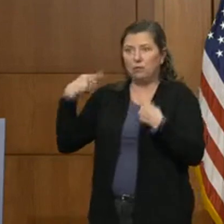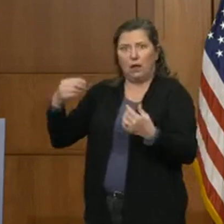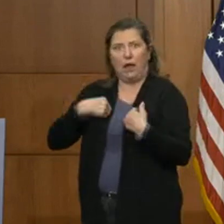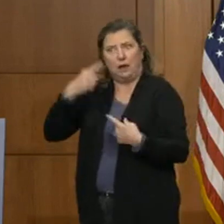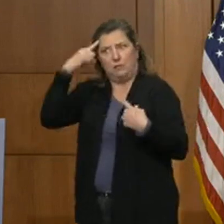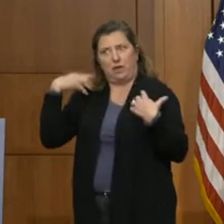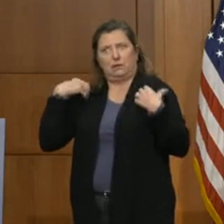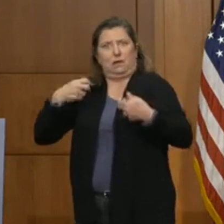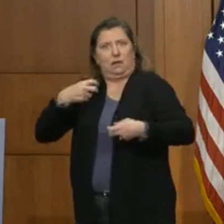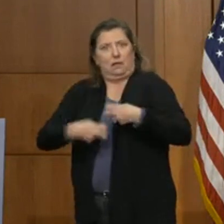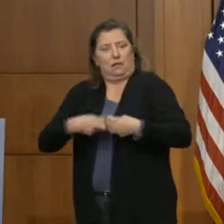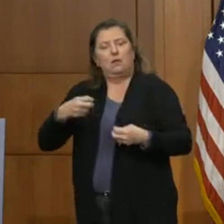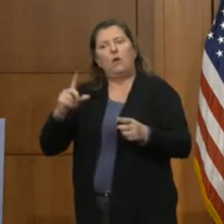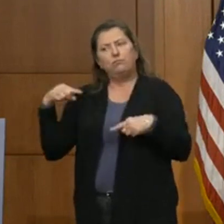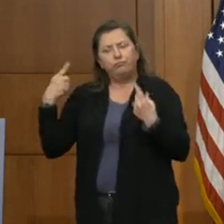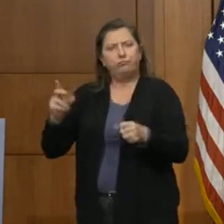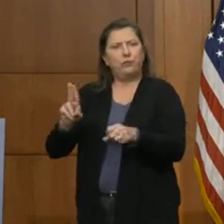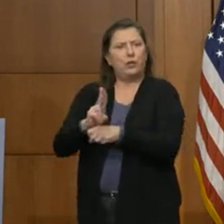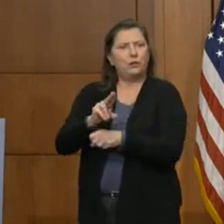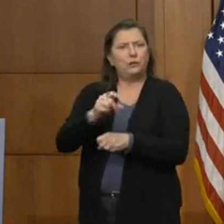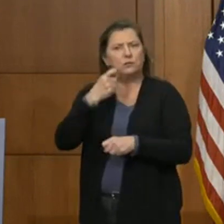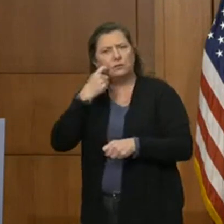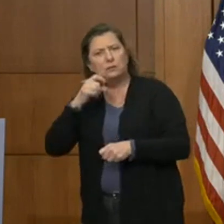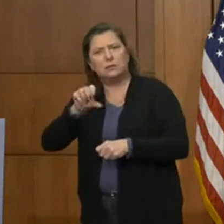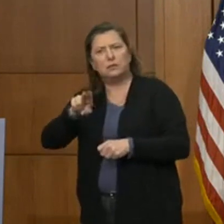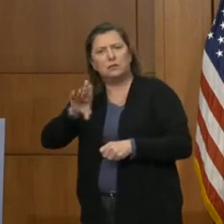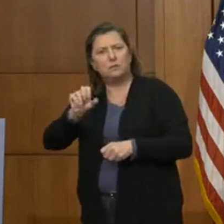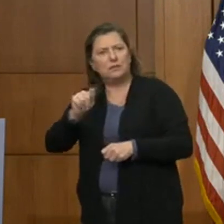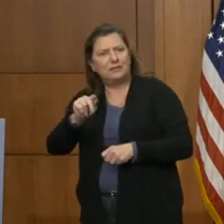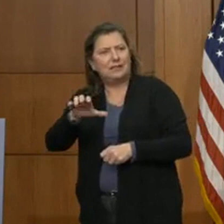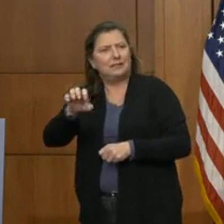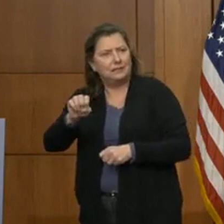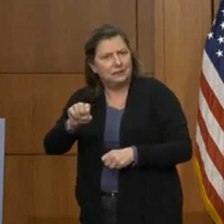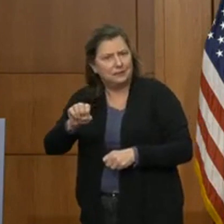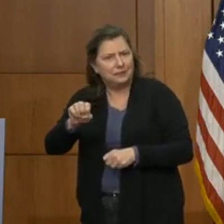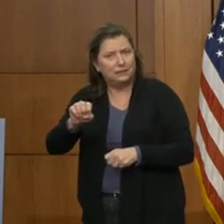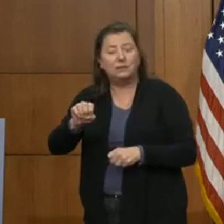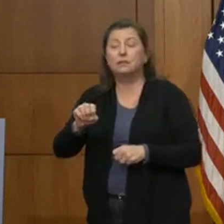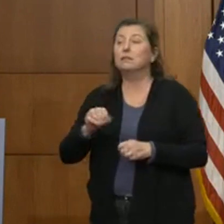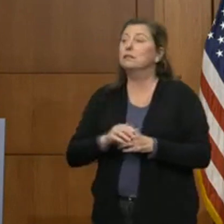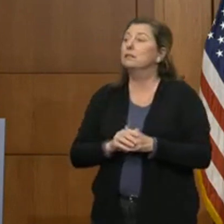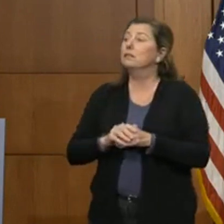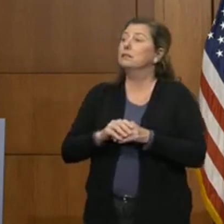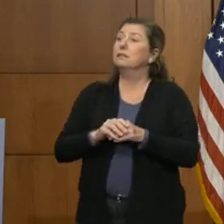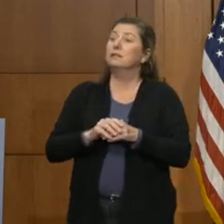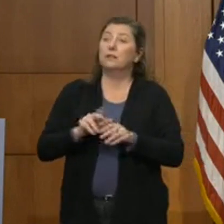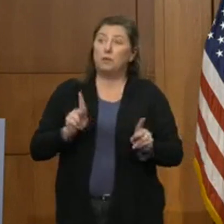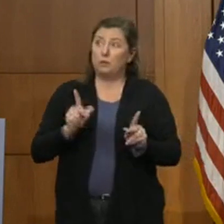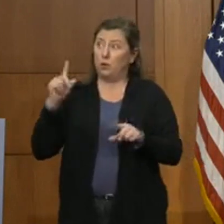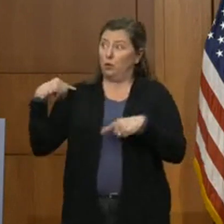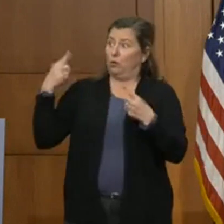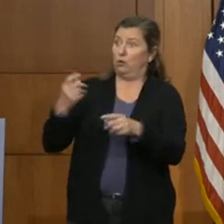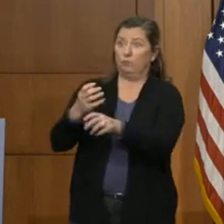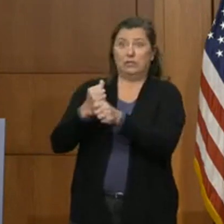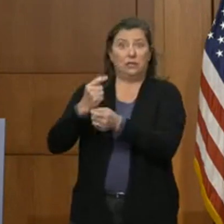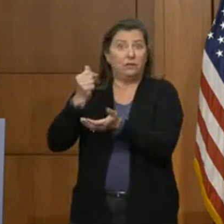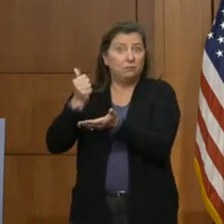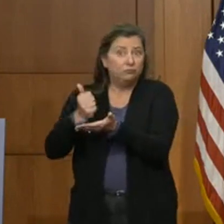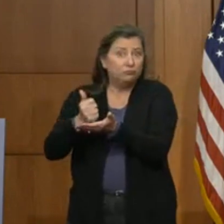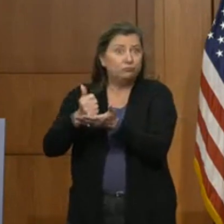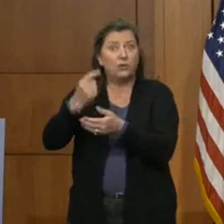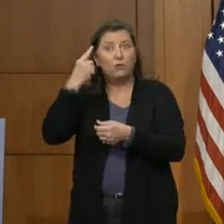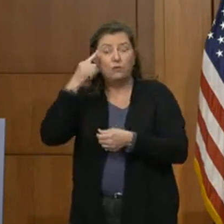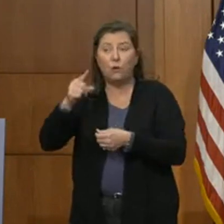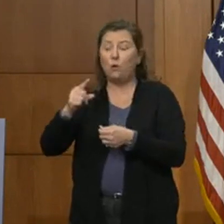problems with substance use. People who were already getting behavioral health treatment for mental illness or substance